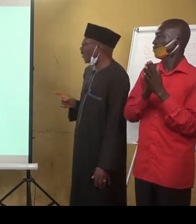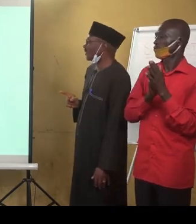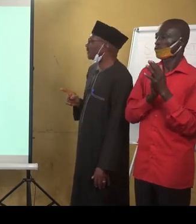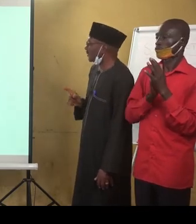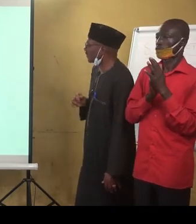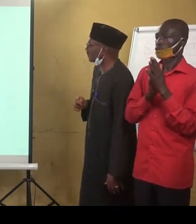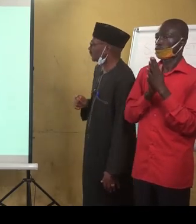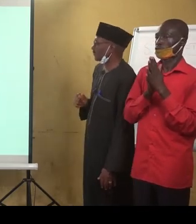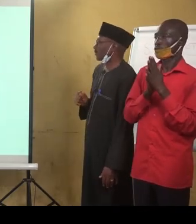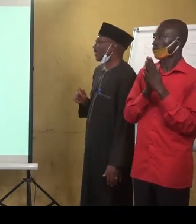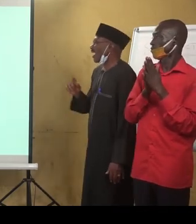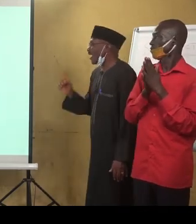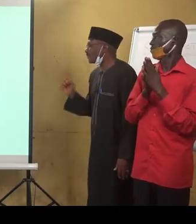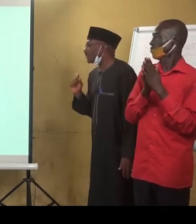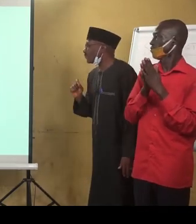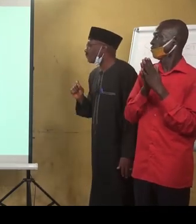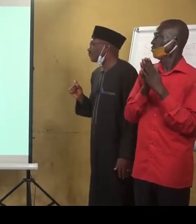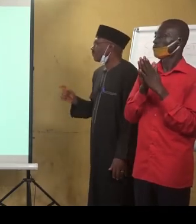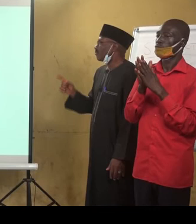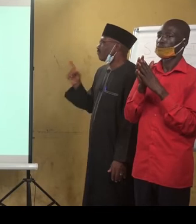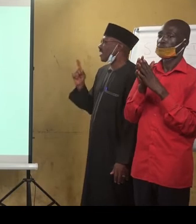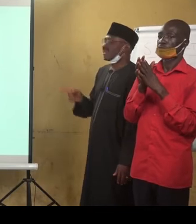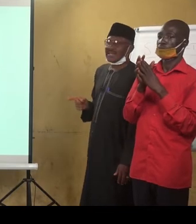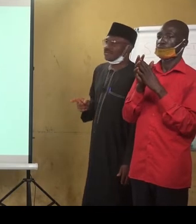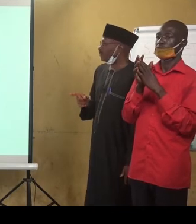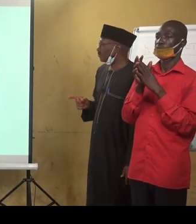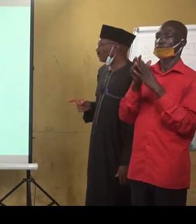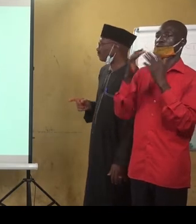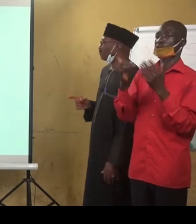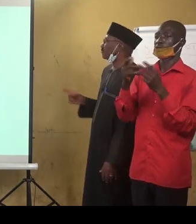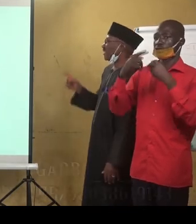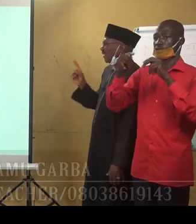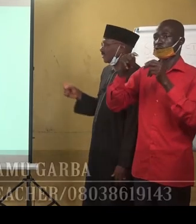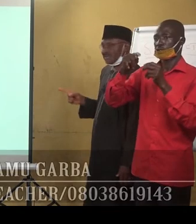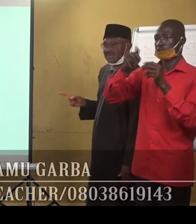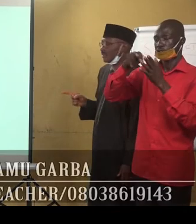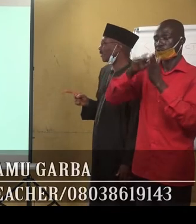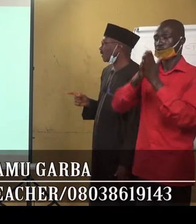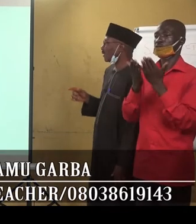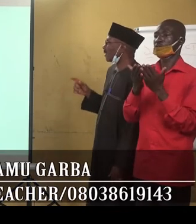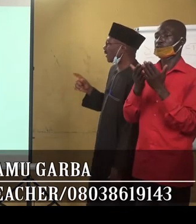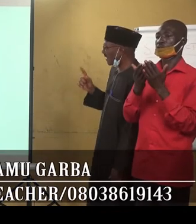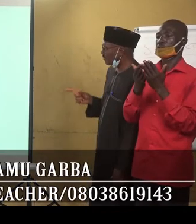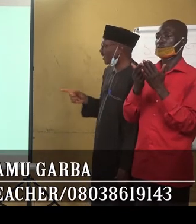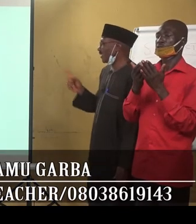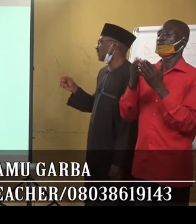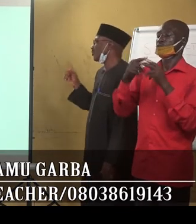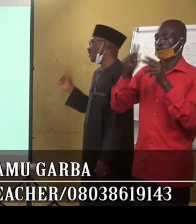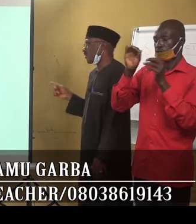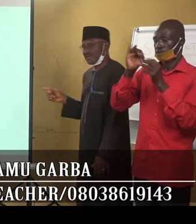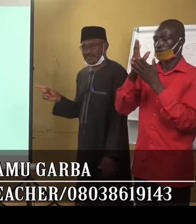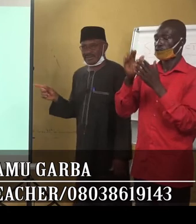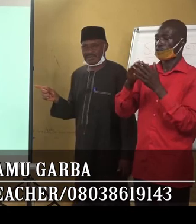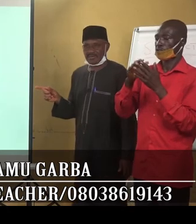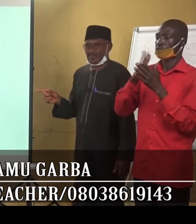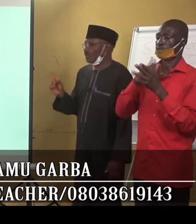third one is, and my name is Kamal Adamu